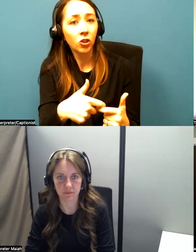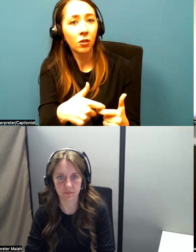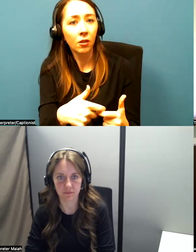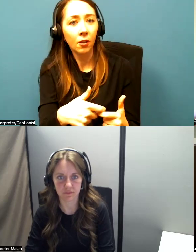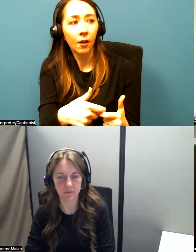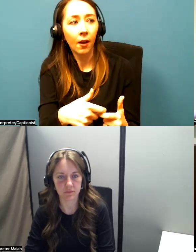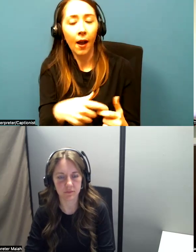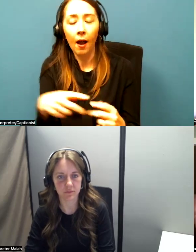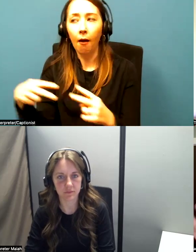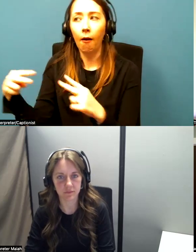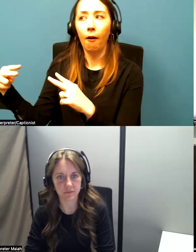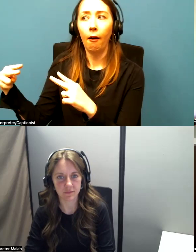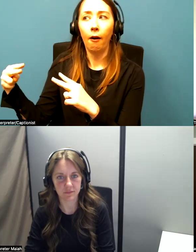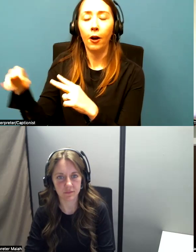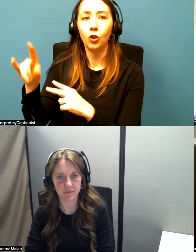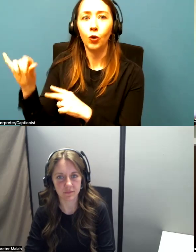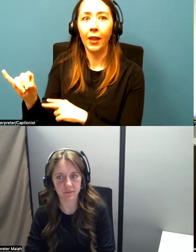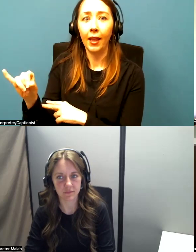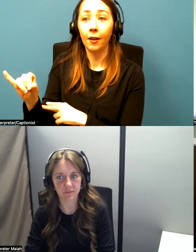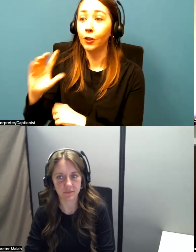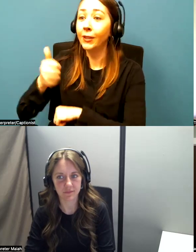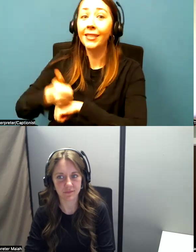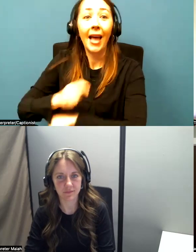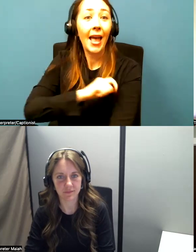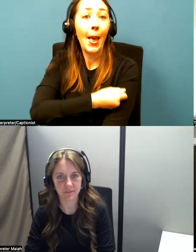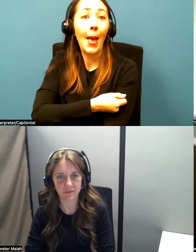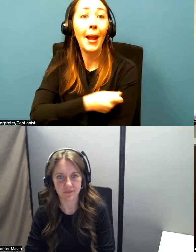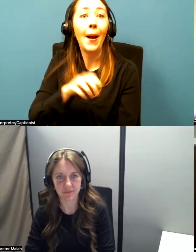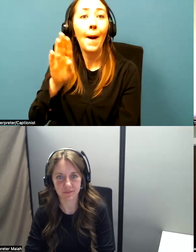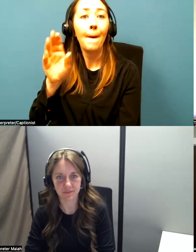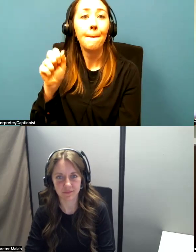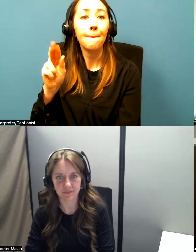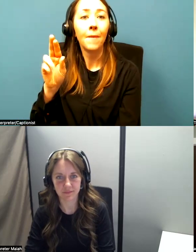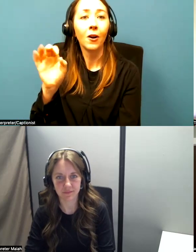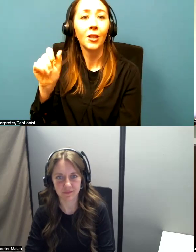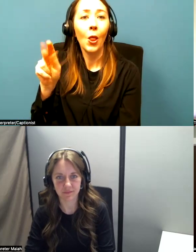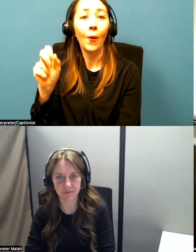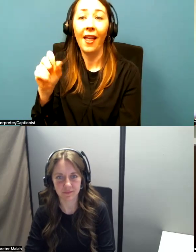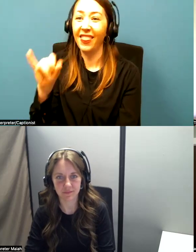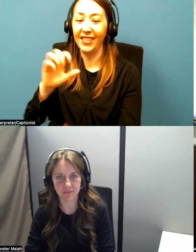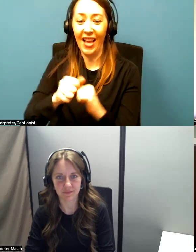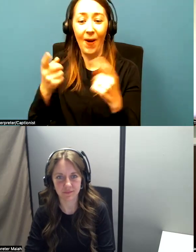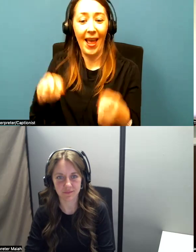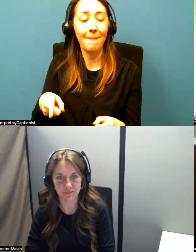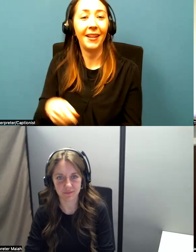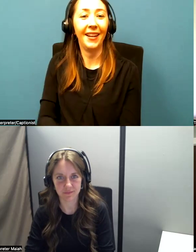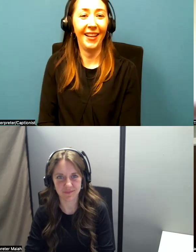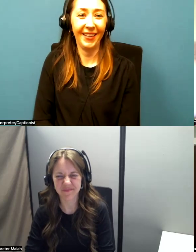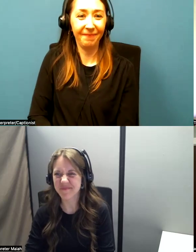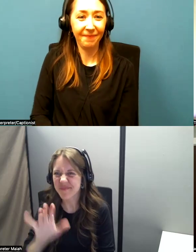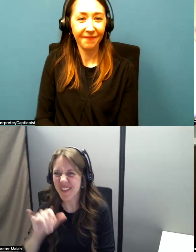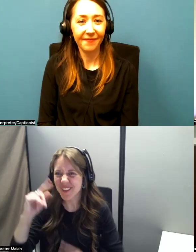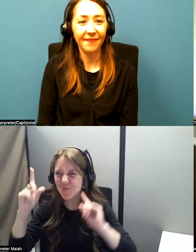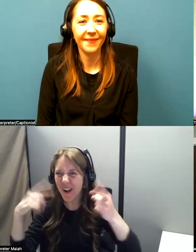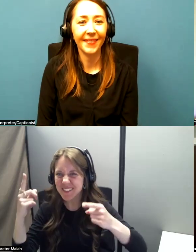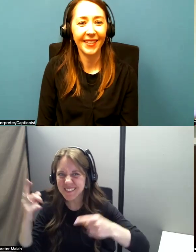to Julie and I said, "So it's set in Barcelona." And that was how it happened. Oh my goodness, that's crazy. I mean,